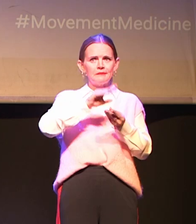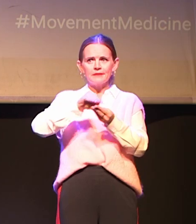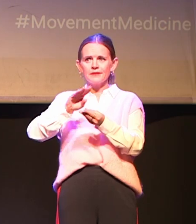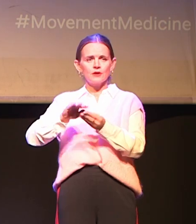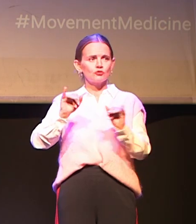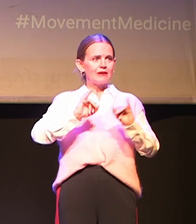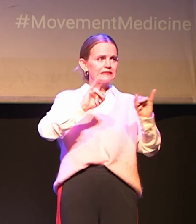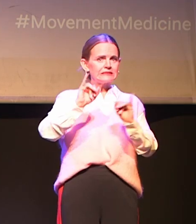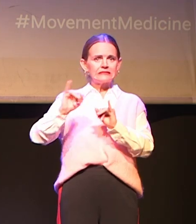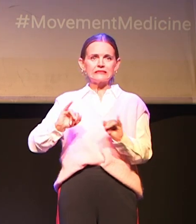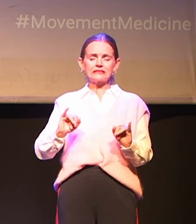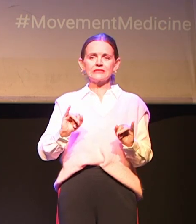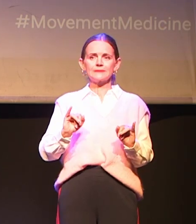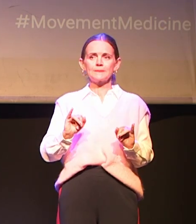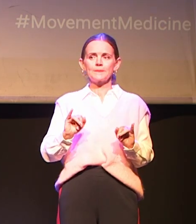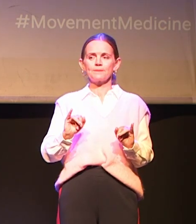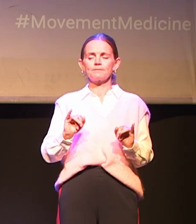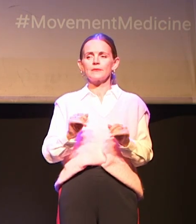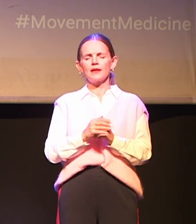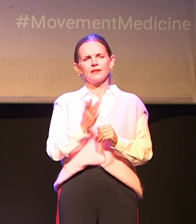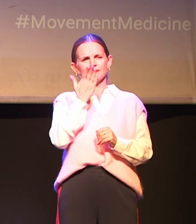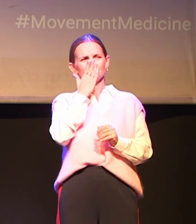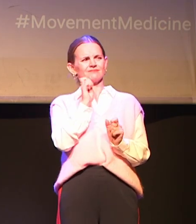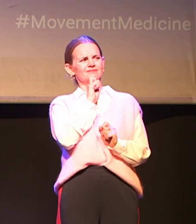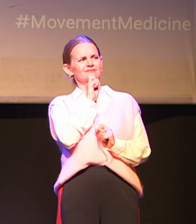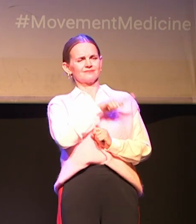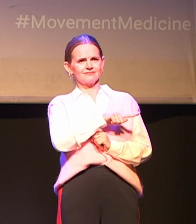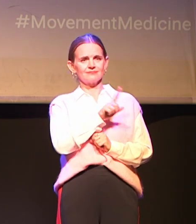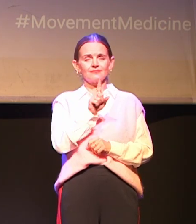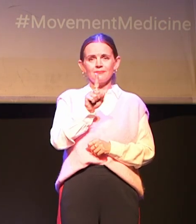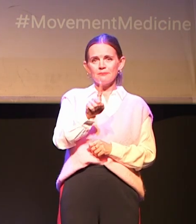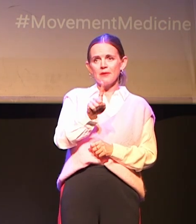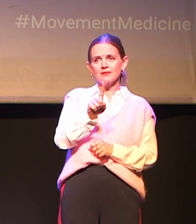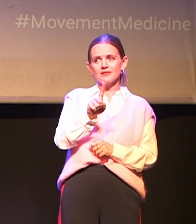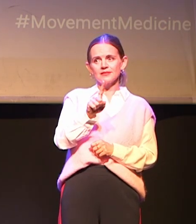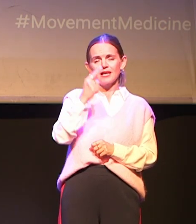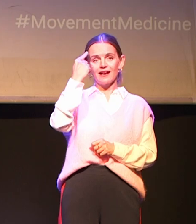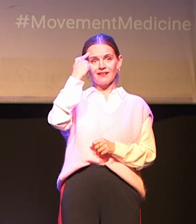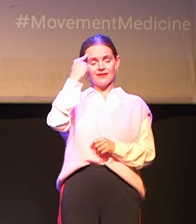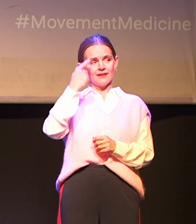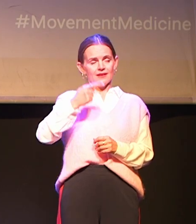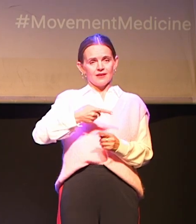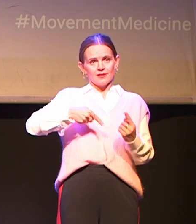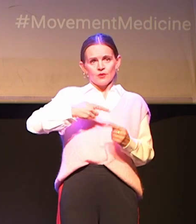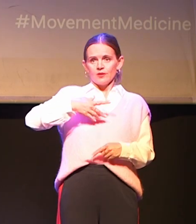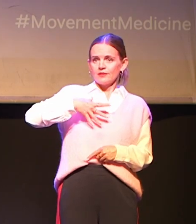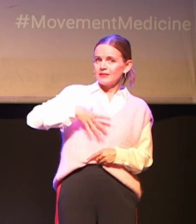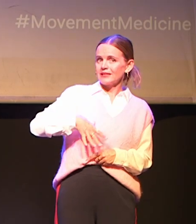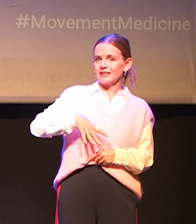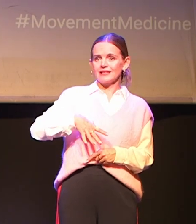it almost feels counterintuitive, but I really strongly believe that it's going to require a kind